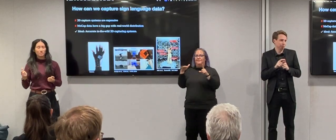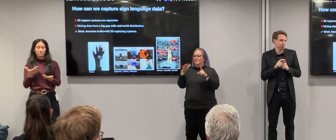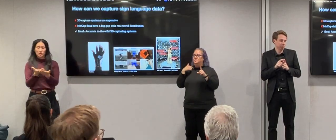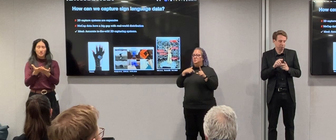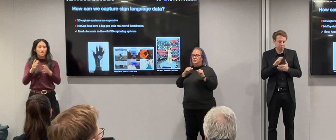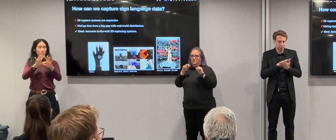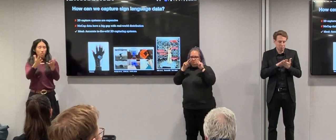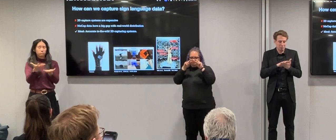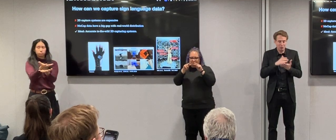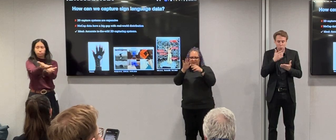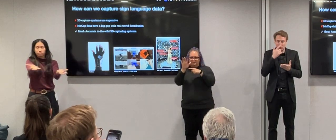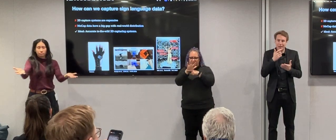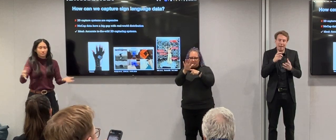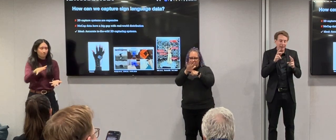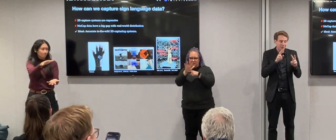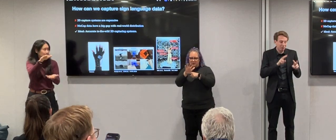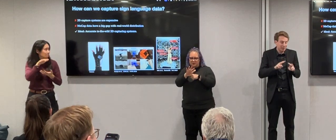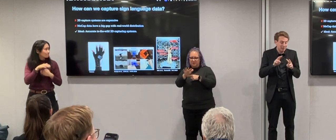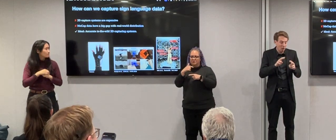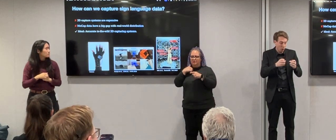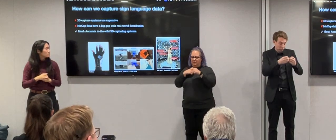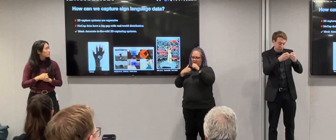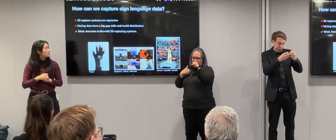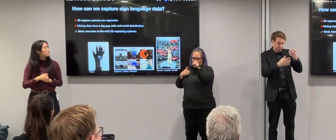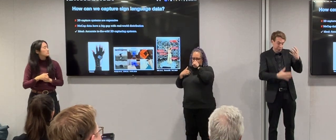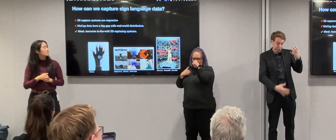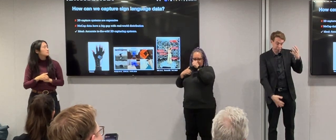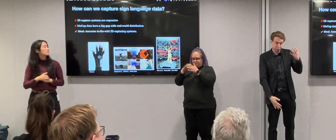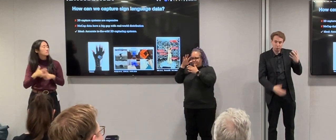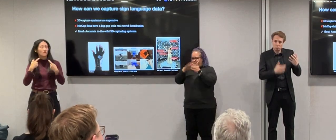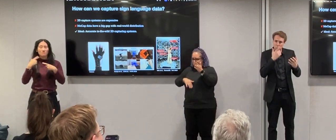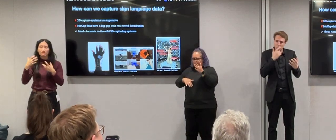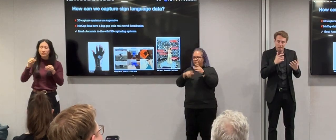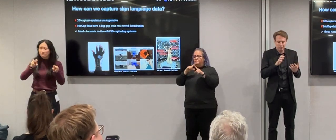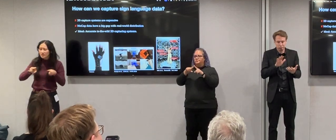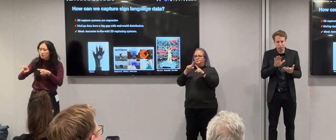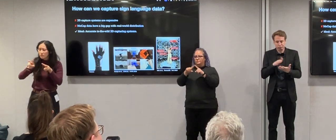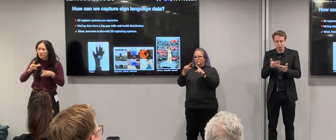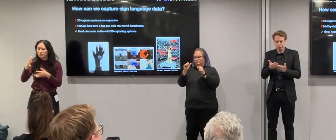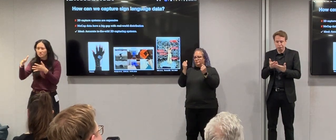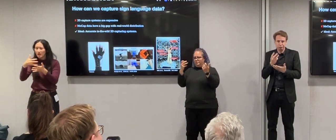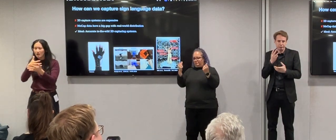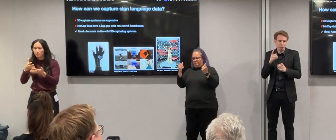videos that we have plethora of signing videos and get this information